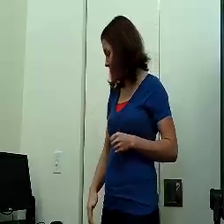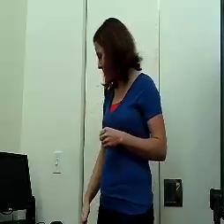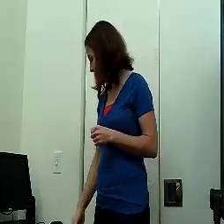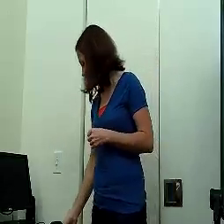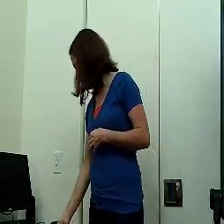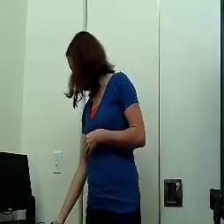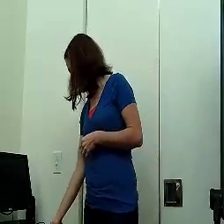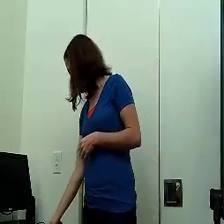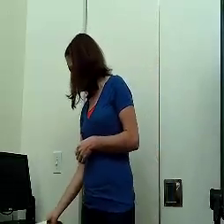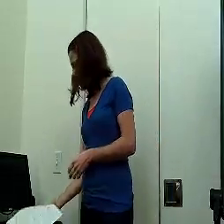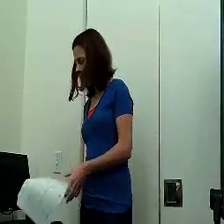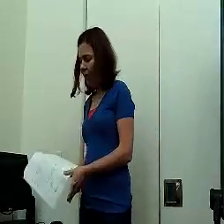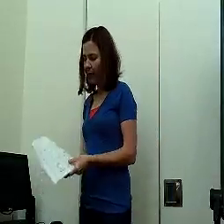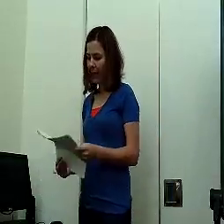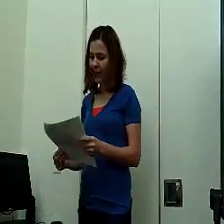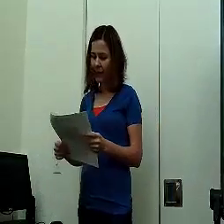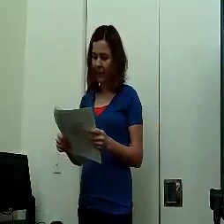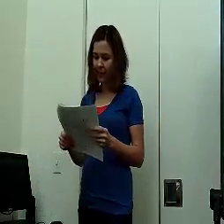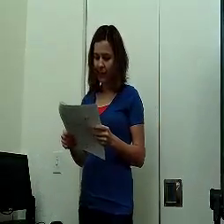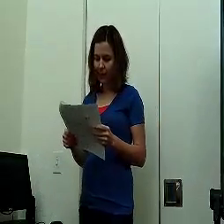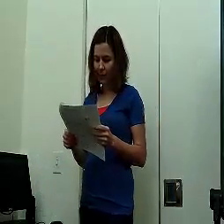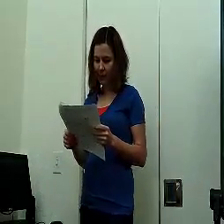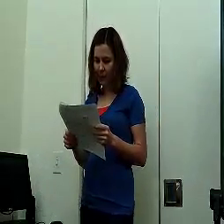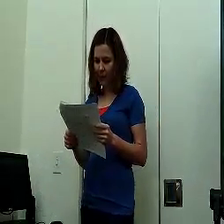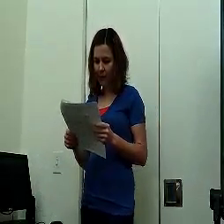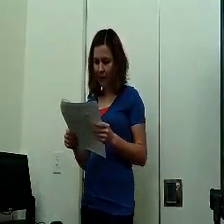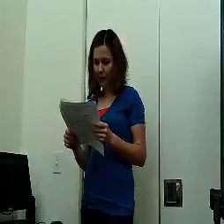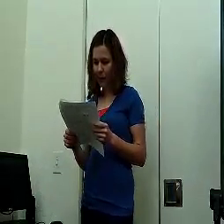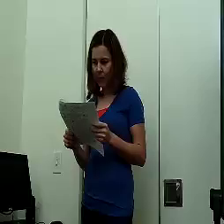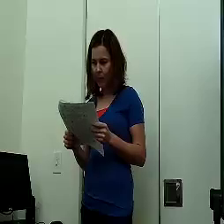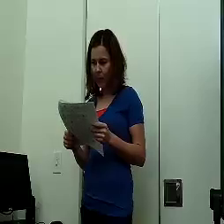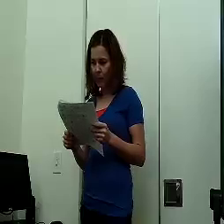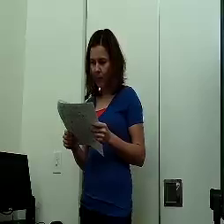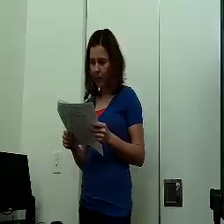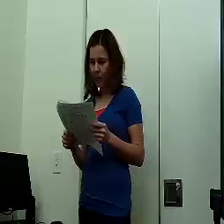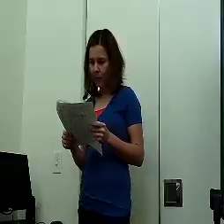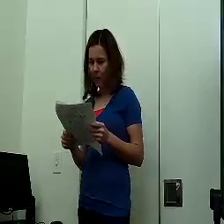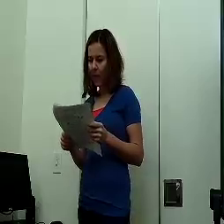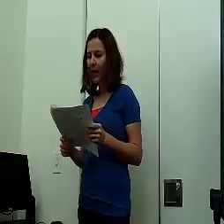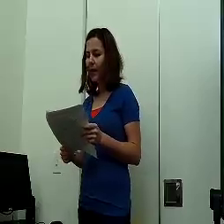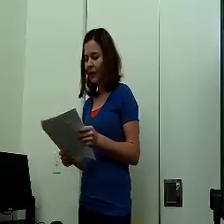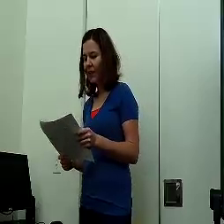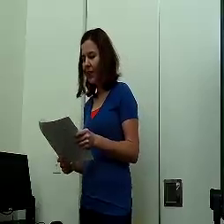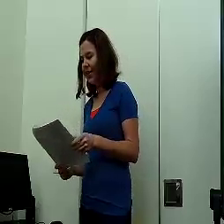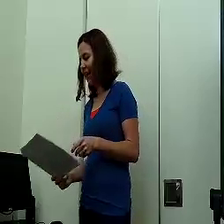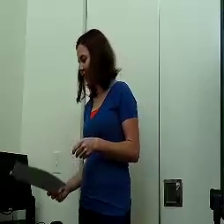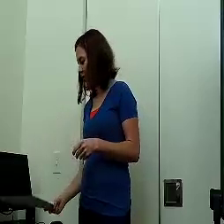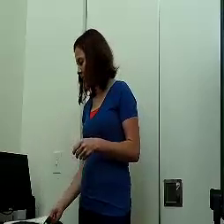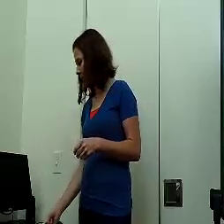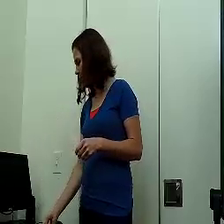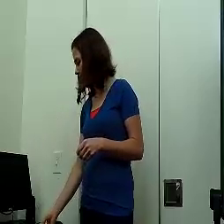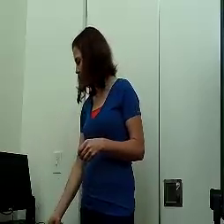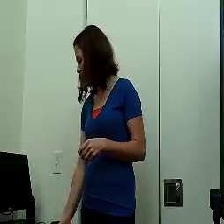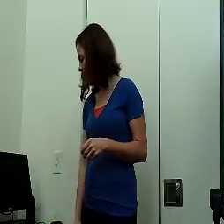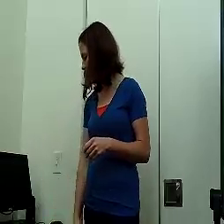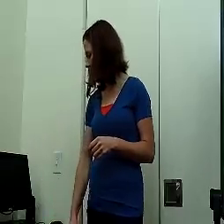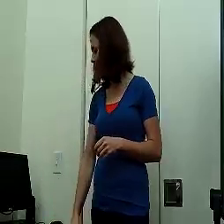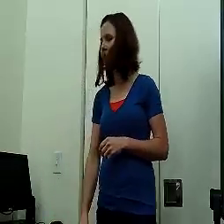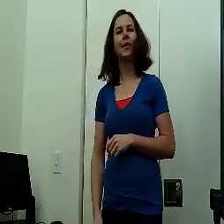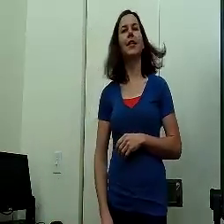you. Let's go to. Here's a good texture word for those of you that are getting into